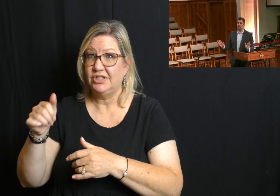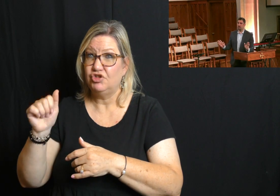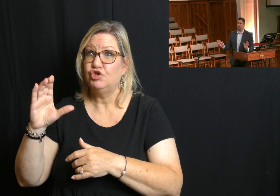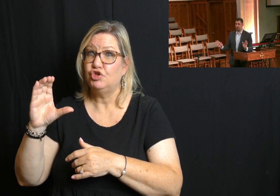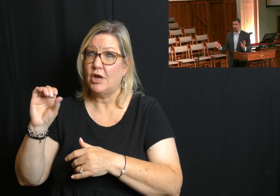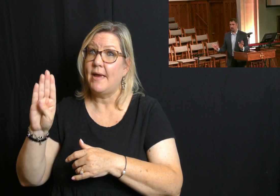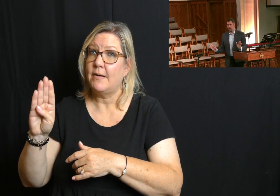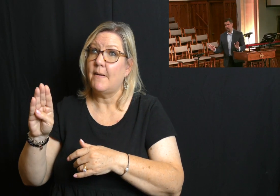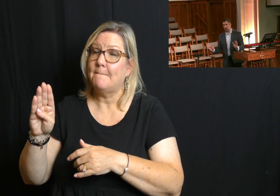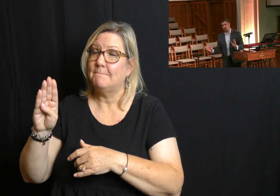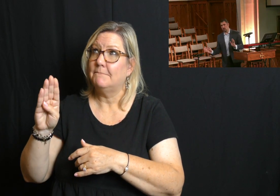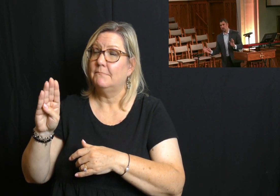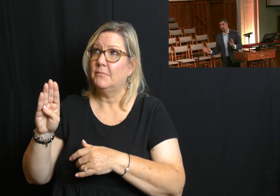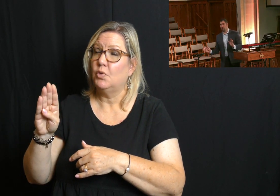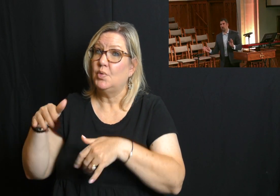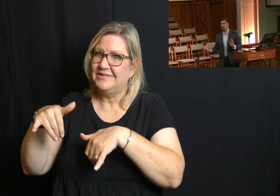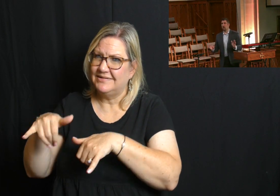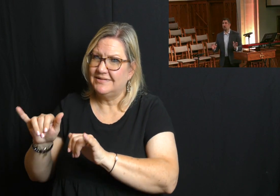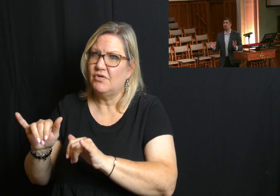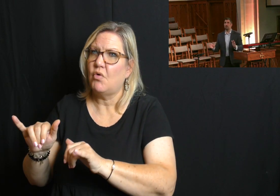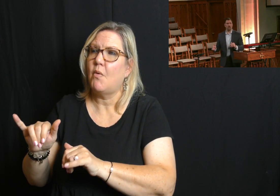his father-in-law,